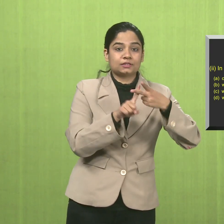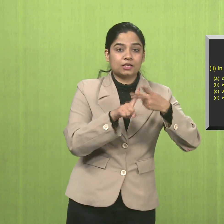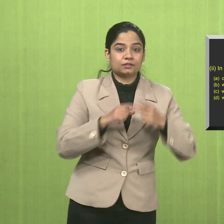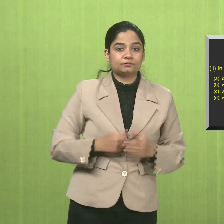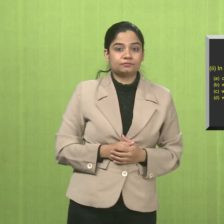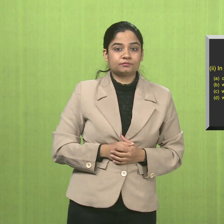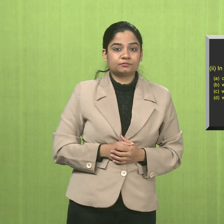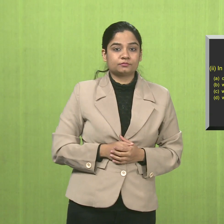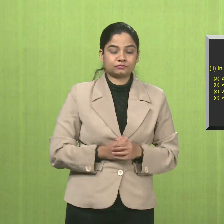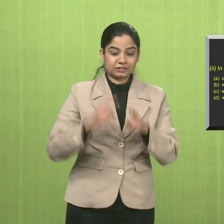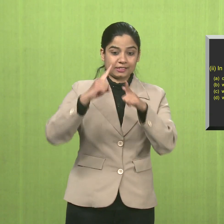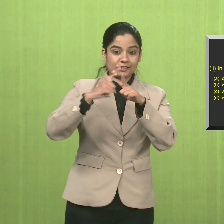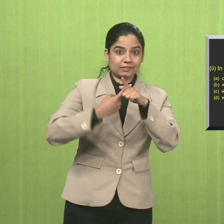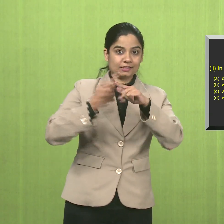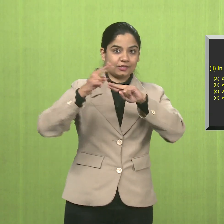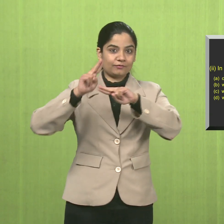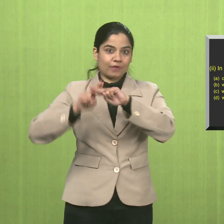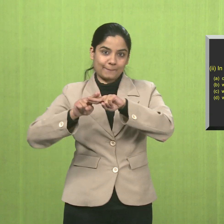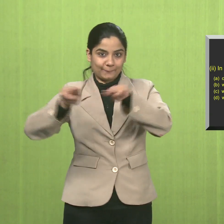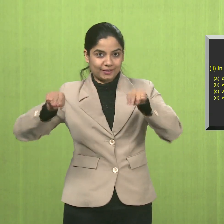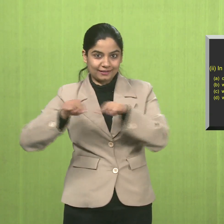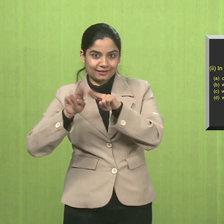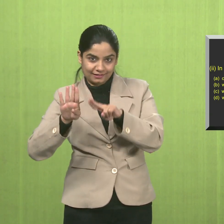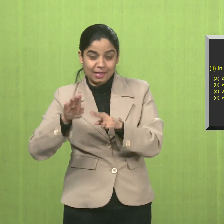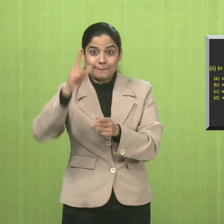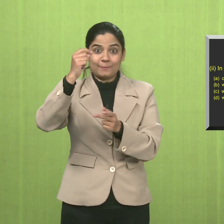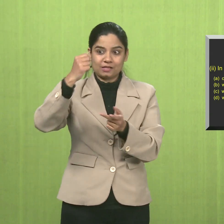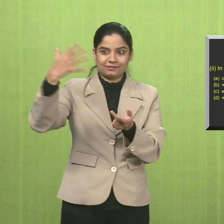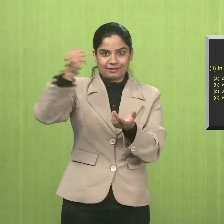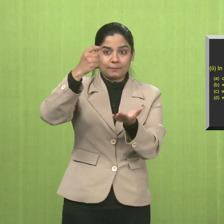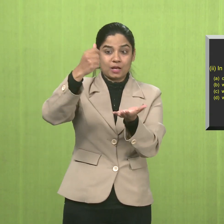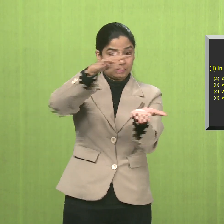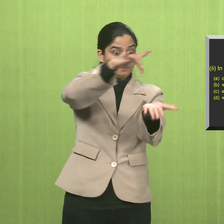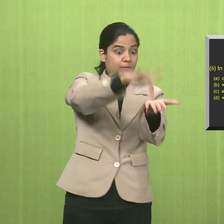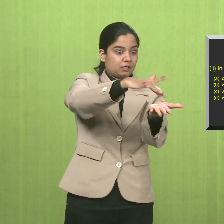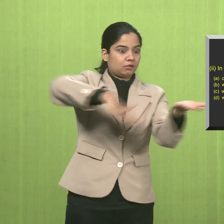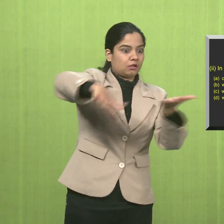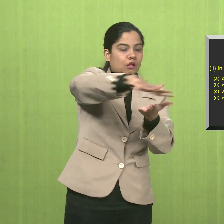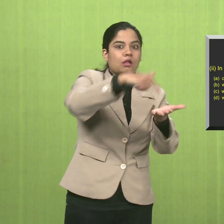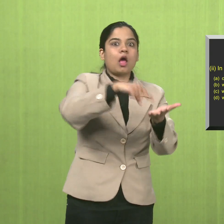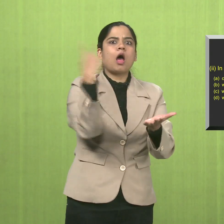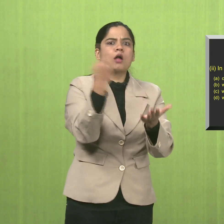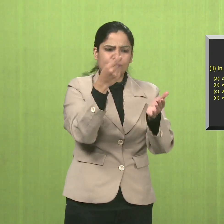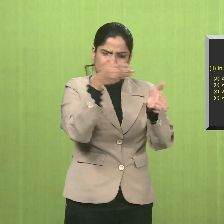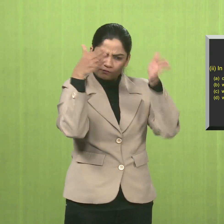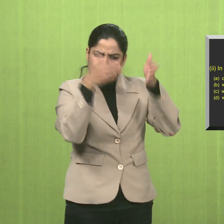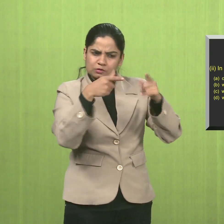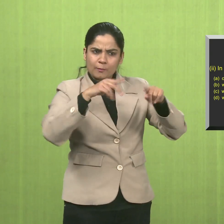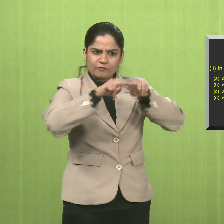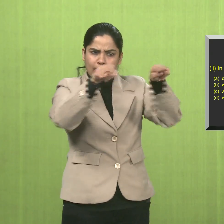Second, in joint family, the purse is, where can you get the